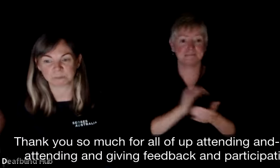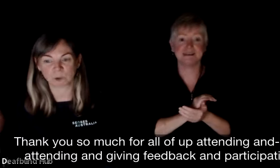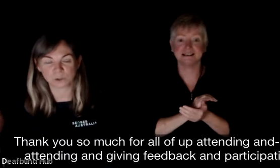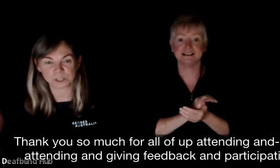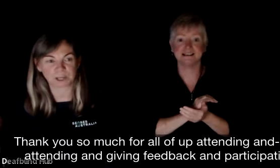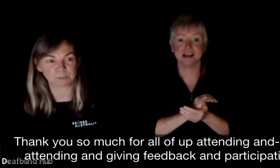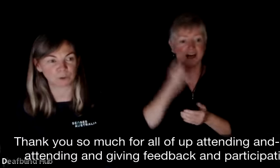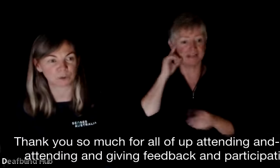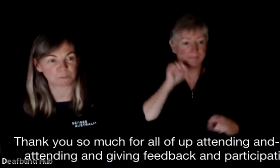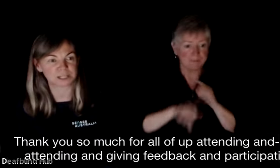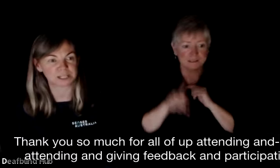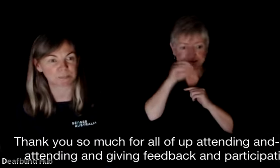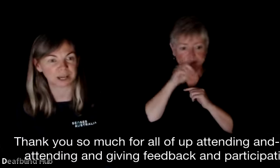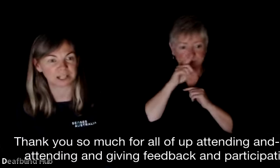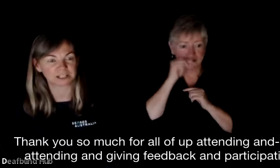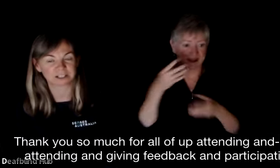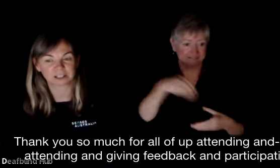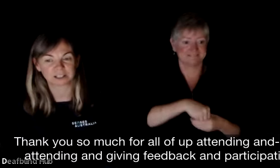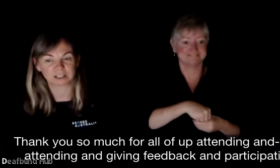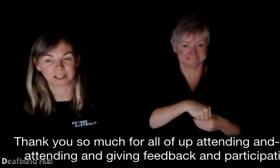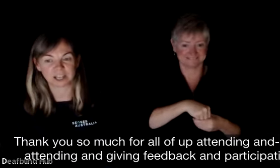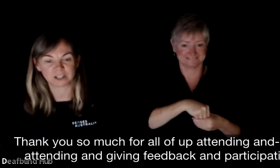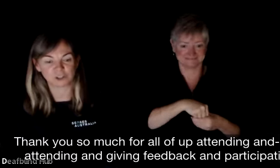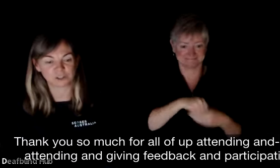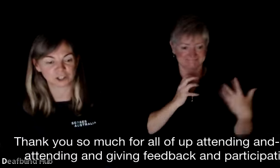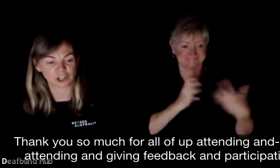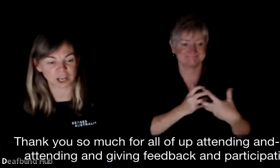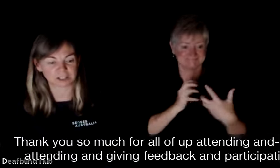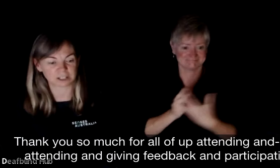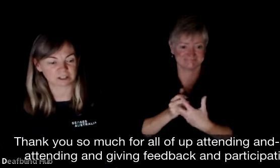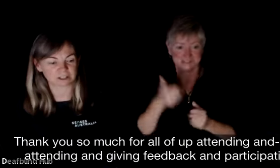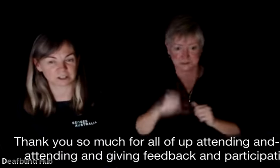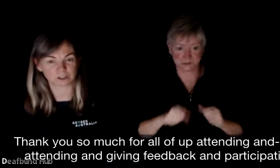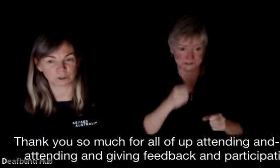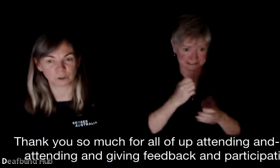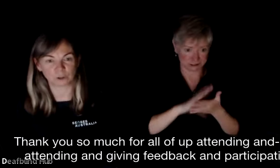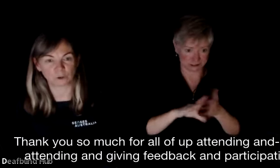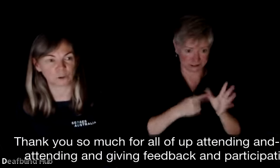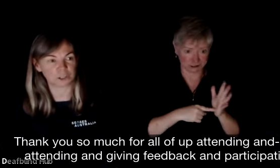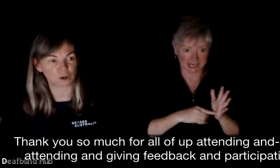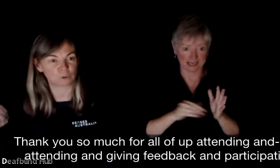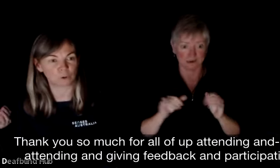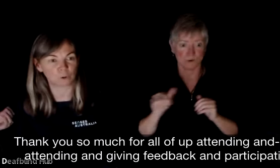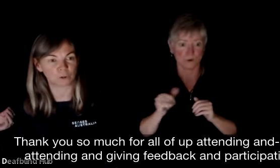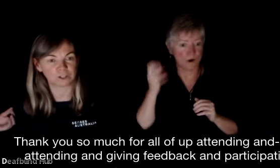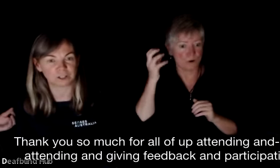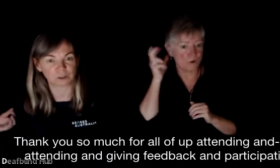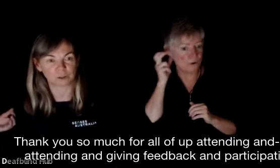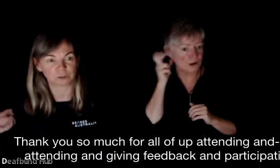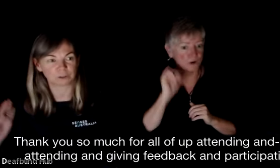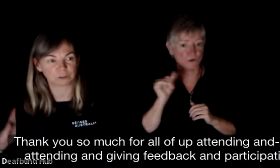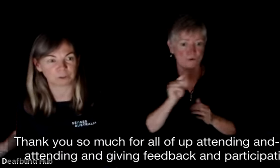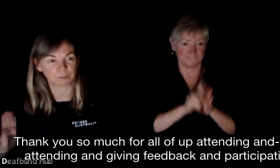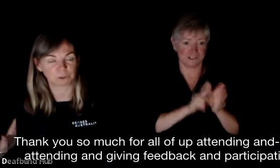seems most people could participate and use the chat or the audio or the